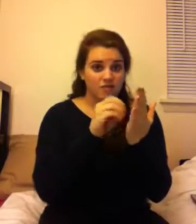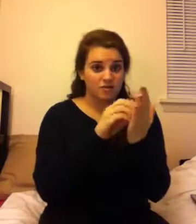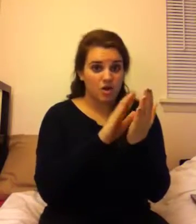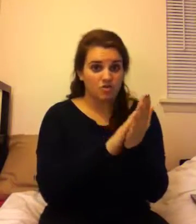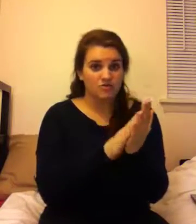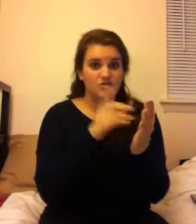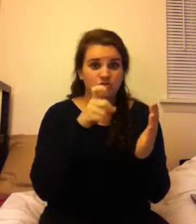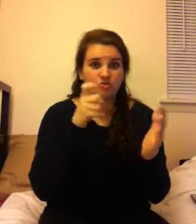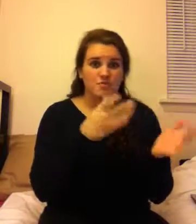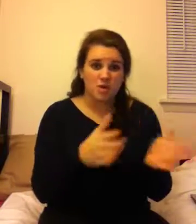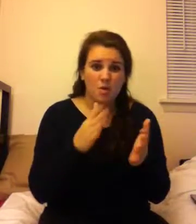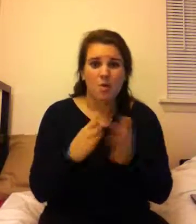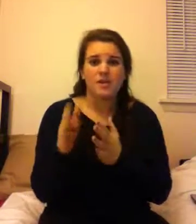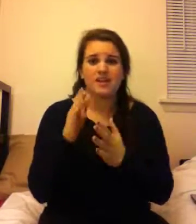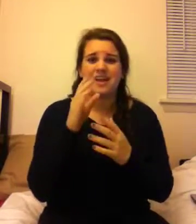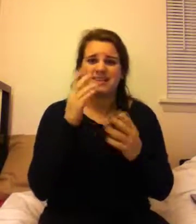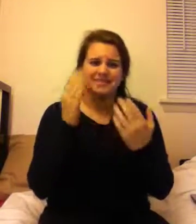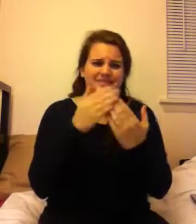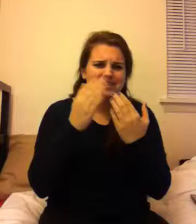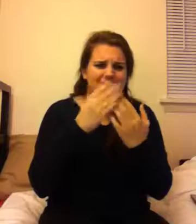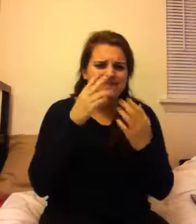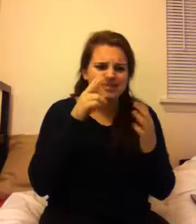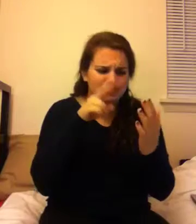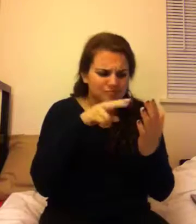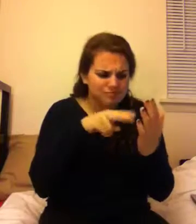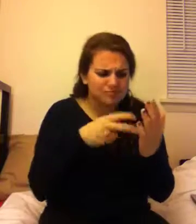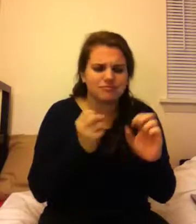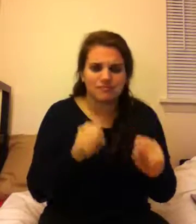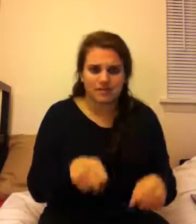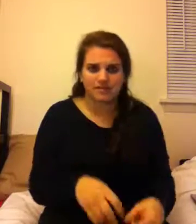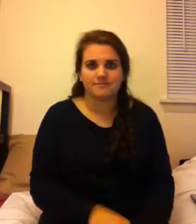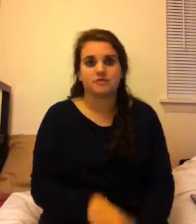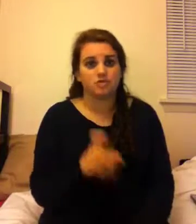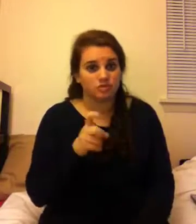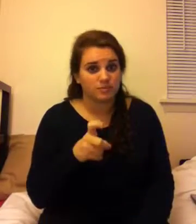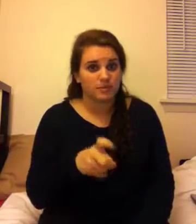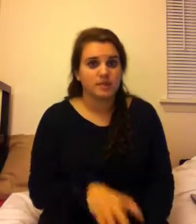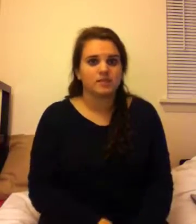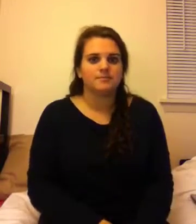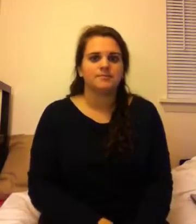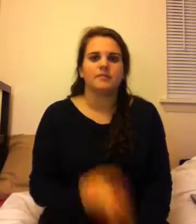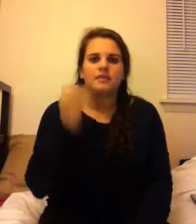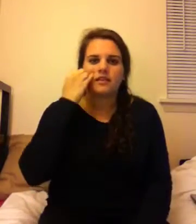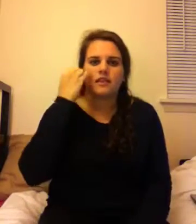get messy and don't follow a pattern, they become very hard to look at.